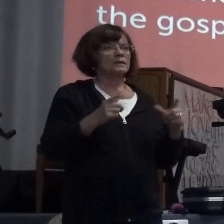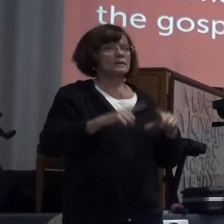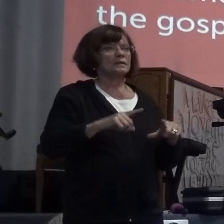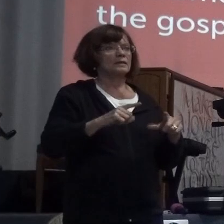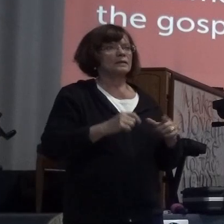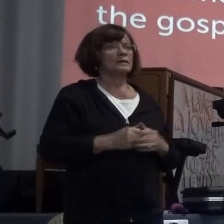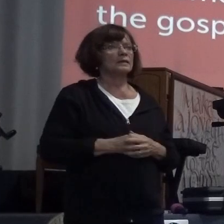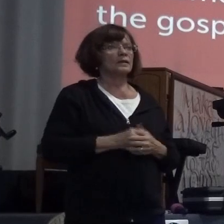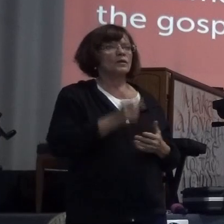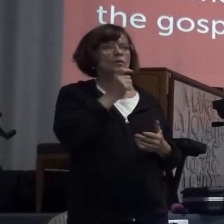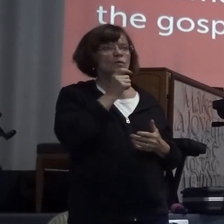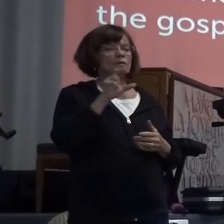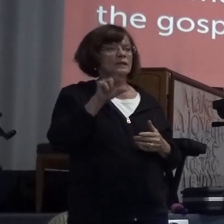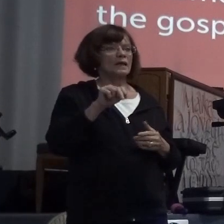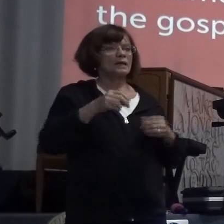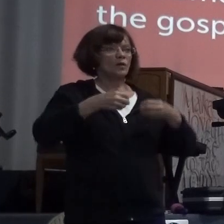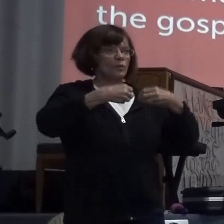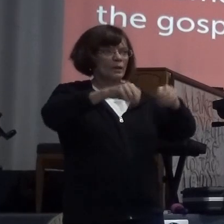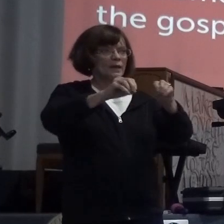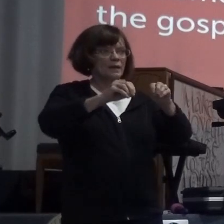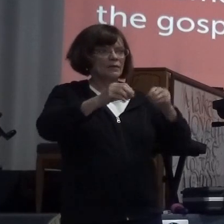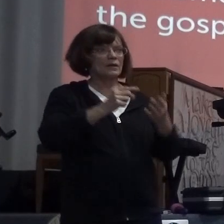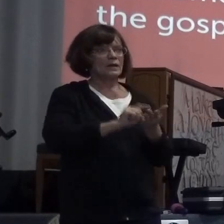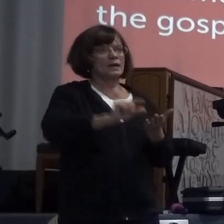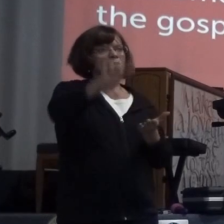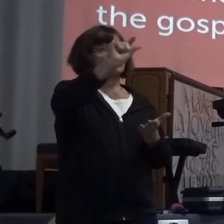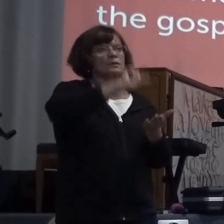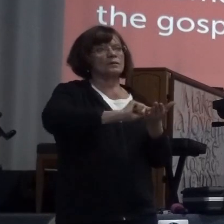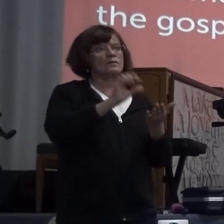Judgment has begun in the household of God.